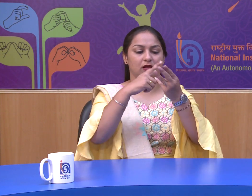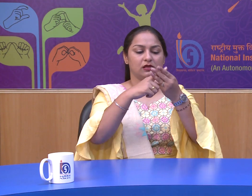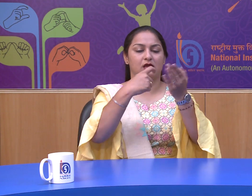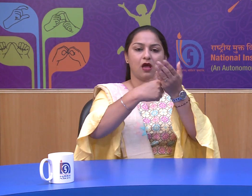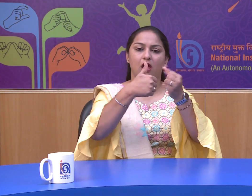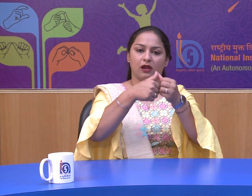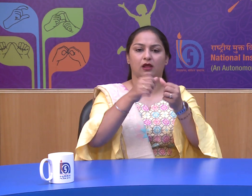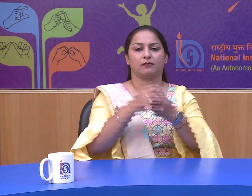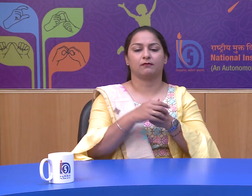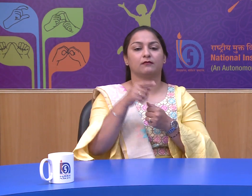which was